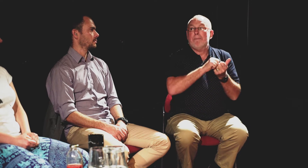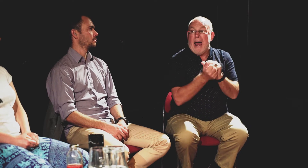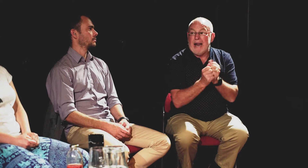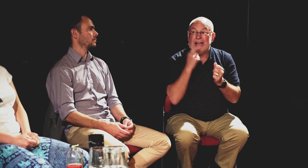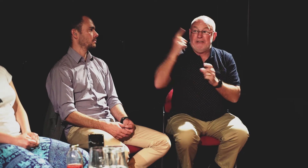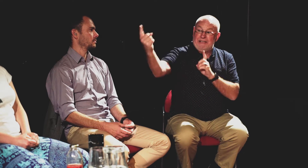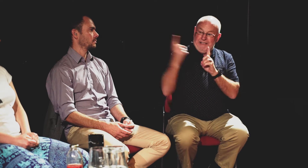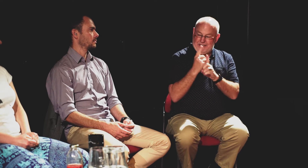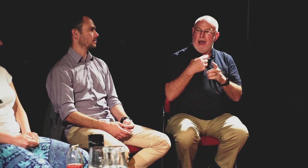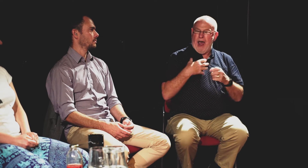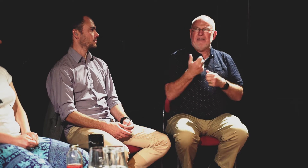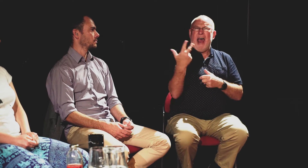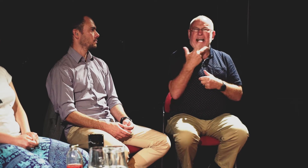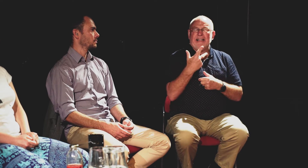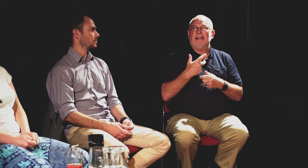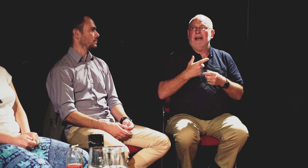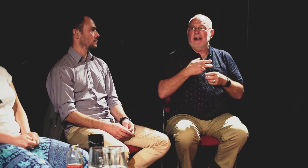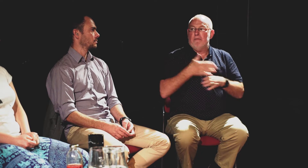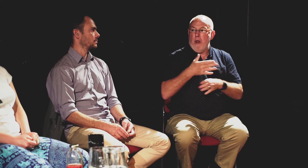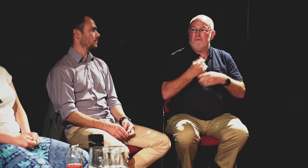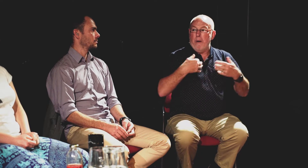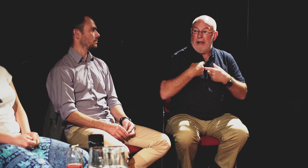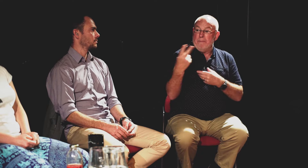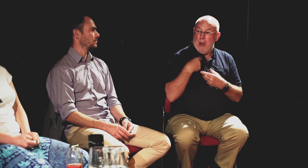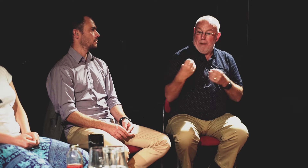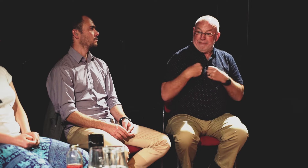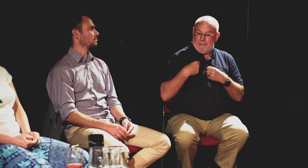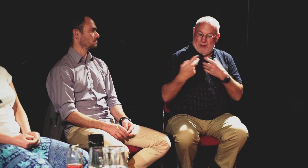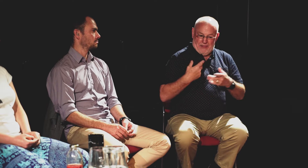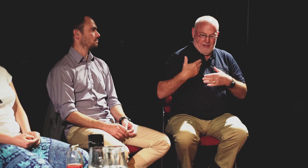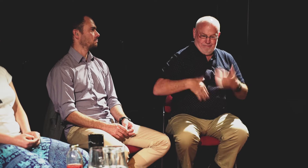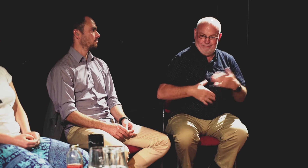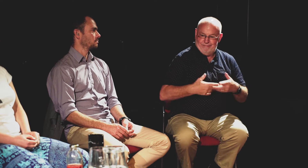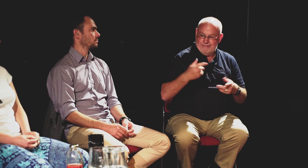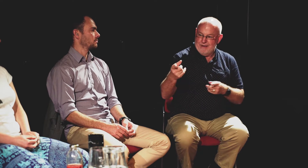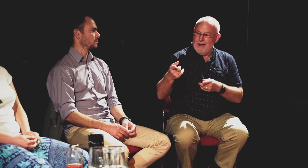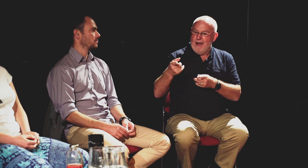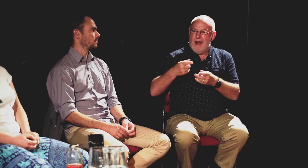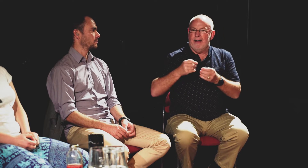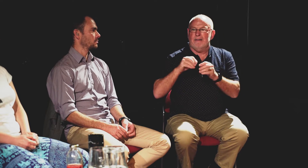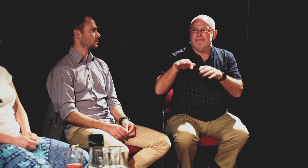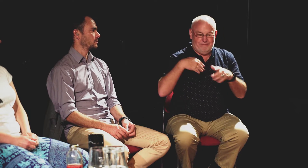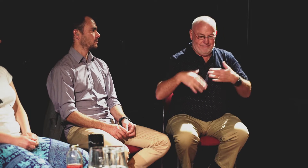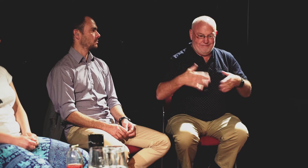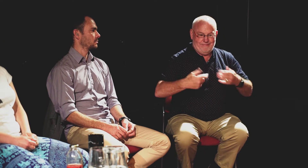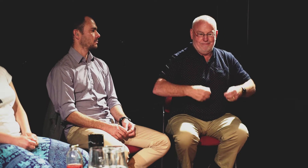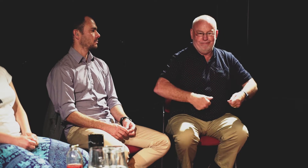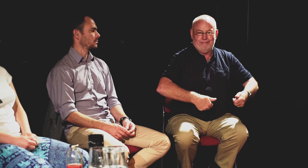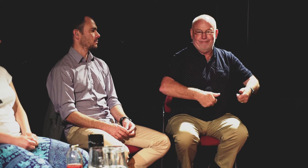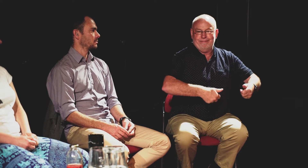while. And I worked with a partner who was hearing, and we had 18 people working for us at that time. And that went well for